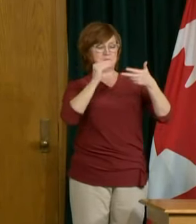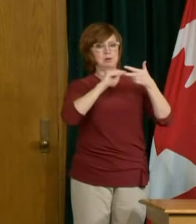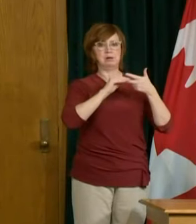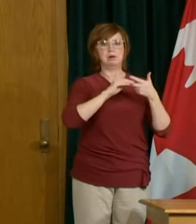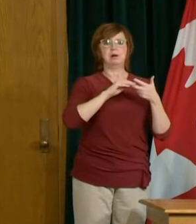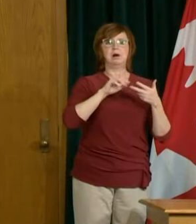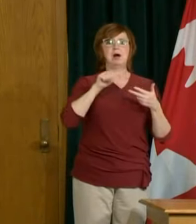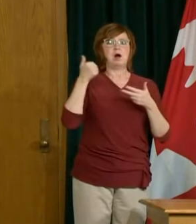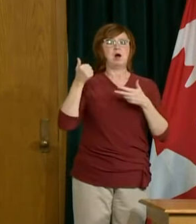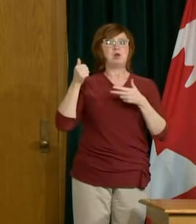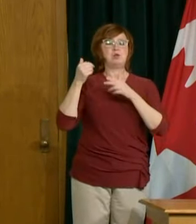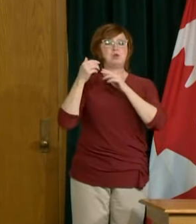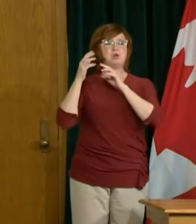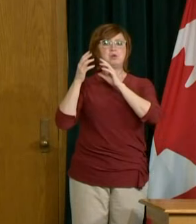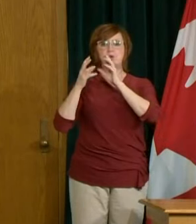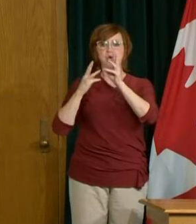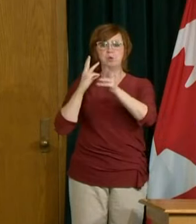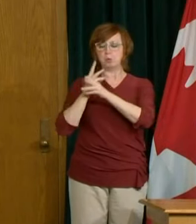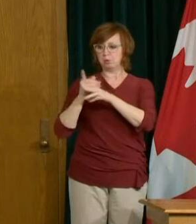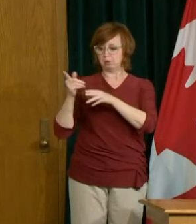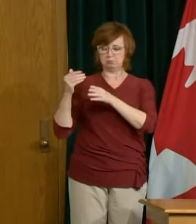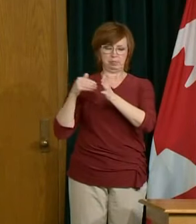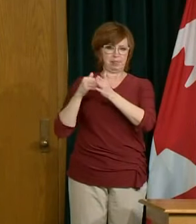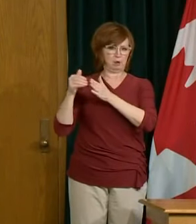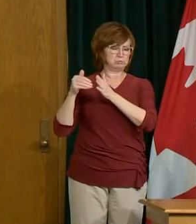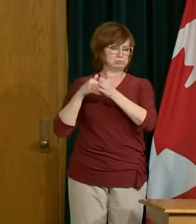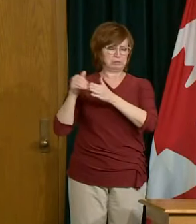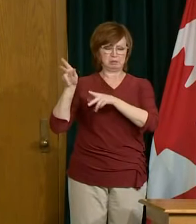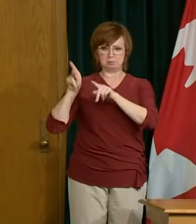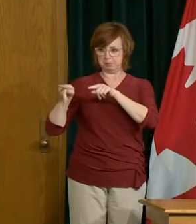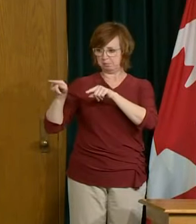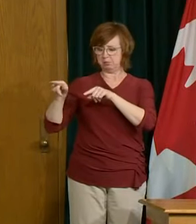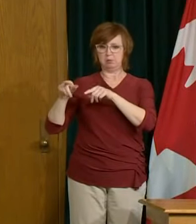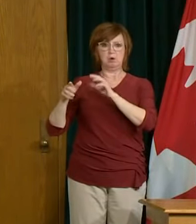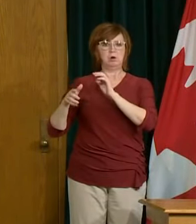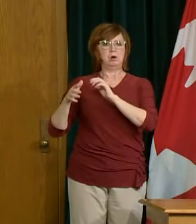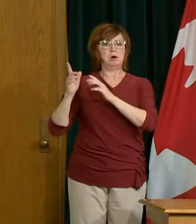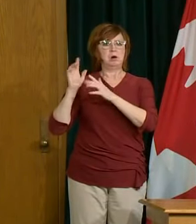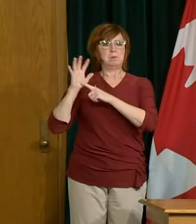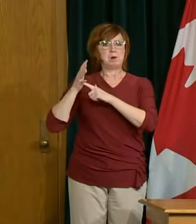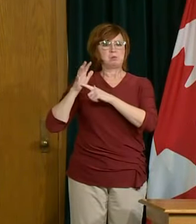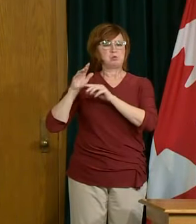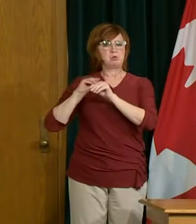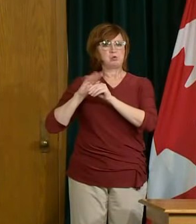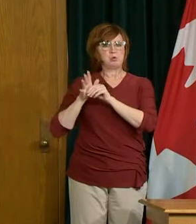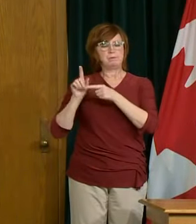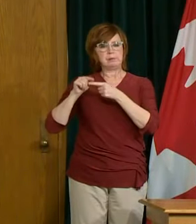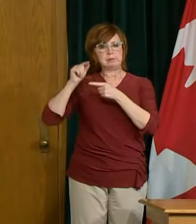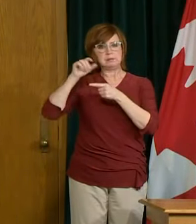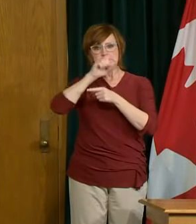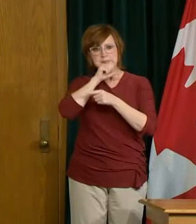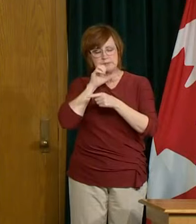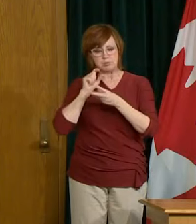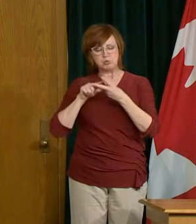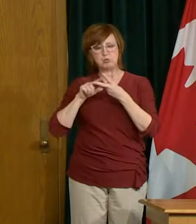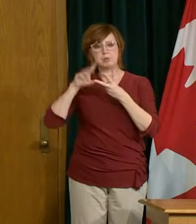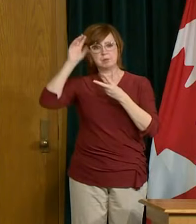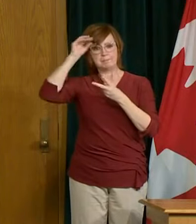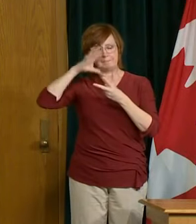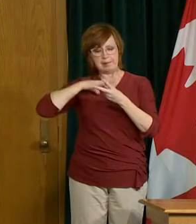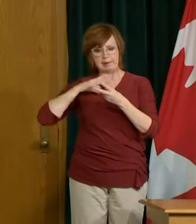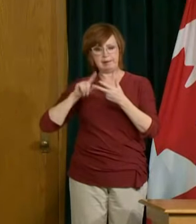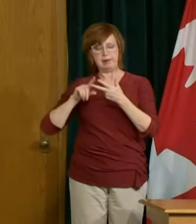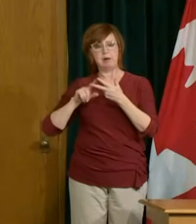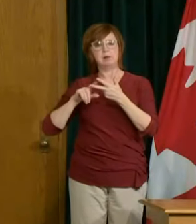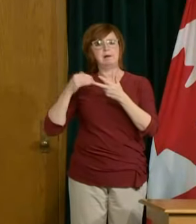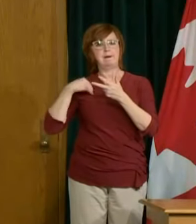in countries who have had thousands of cases are similar to the risk factors in Saskatchewan. And